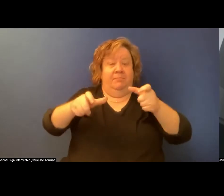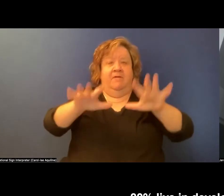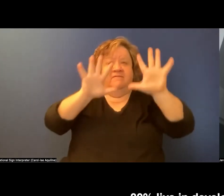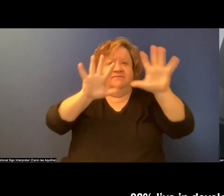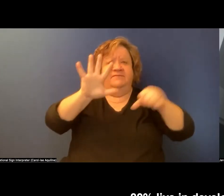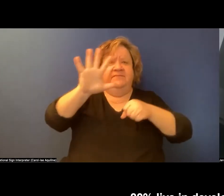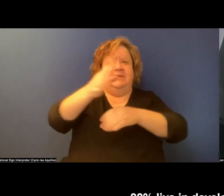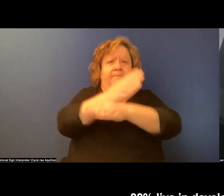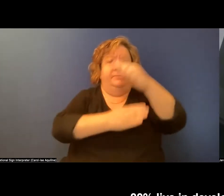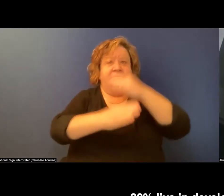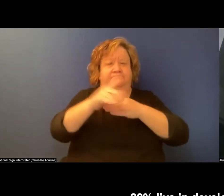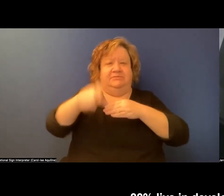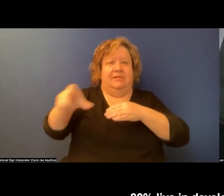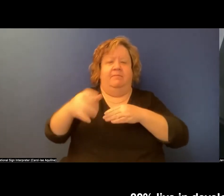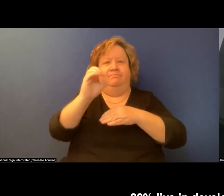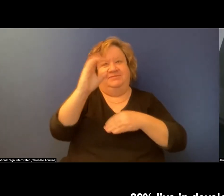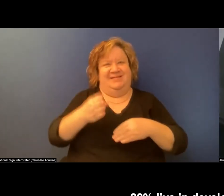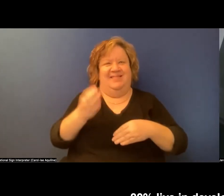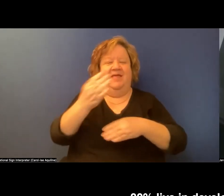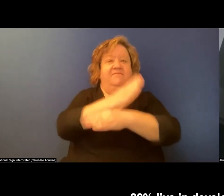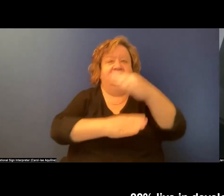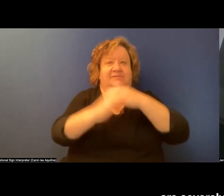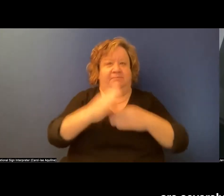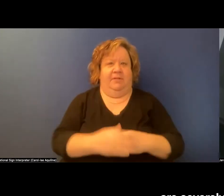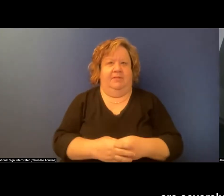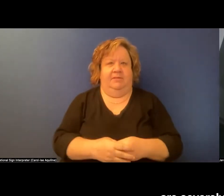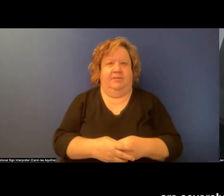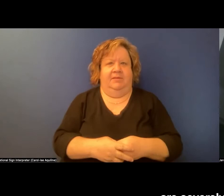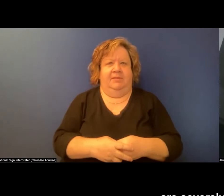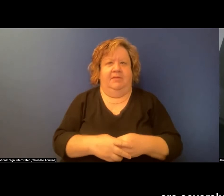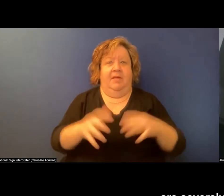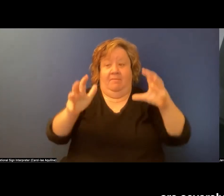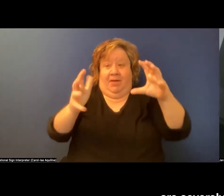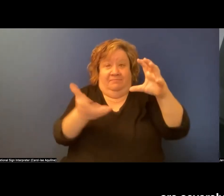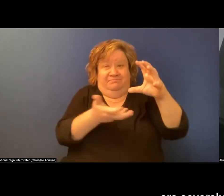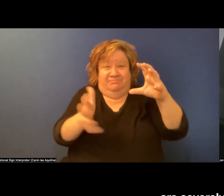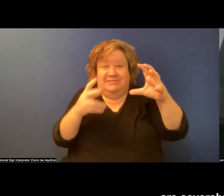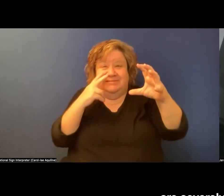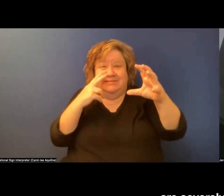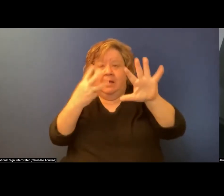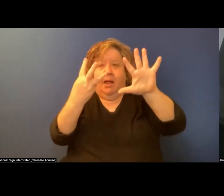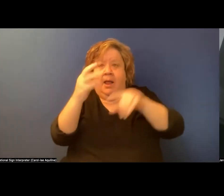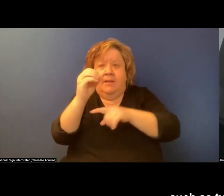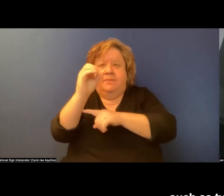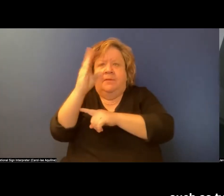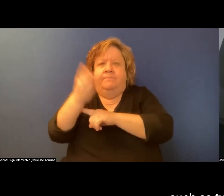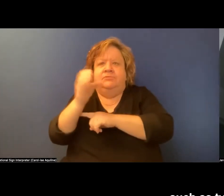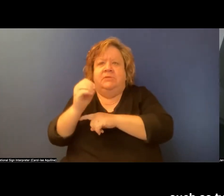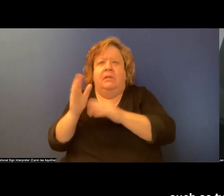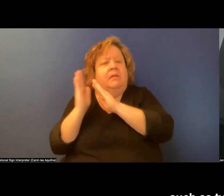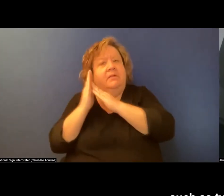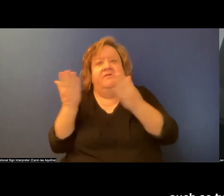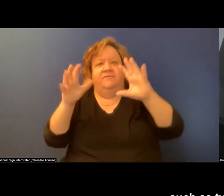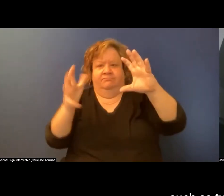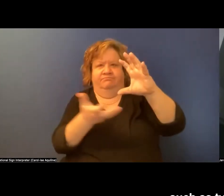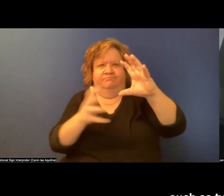disabilities, 80% live in developing countries, many of which are severely impacted by the effects of climate change, such as